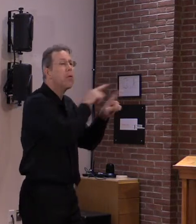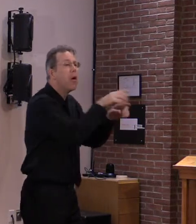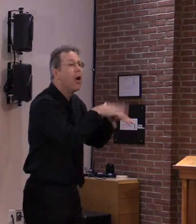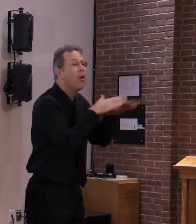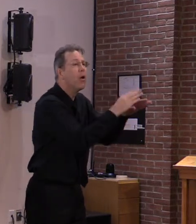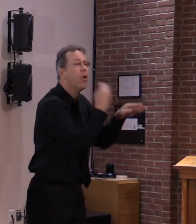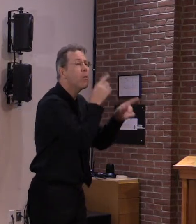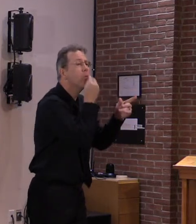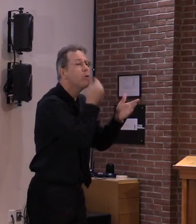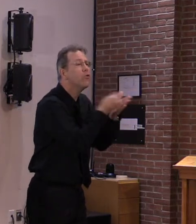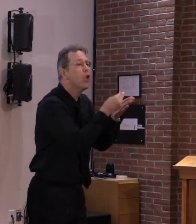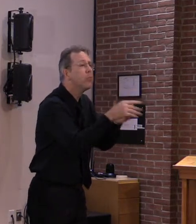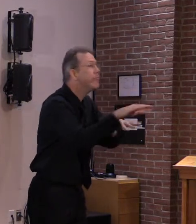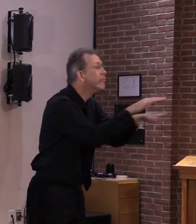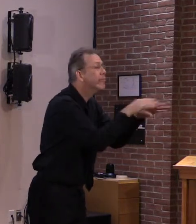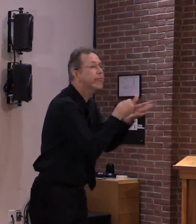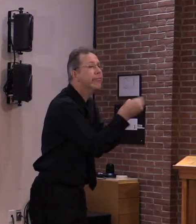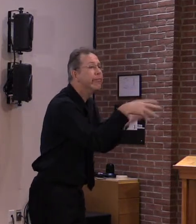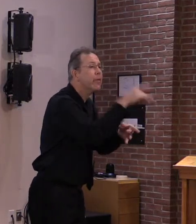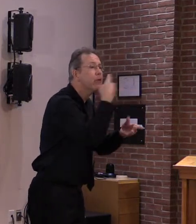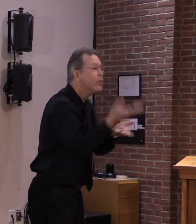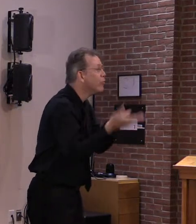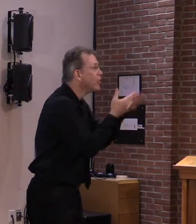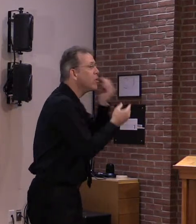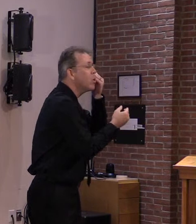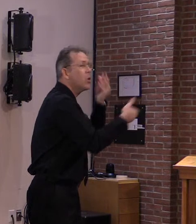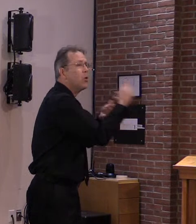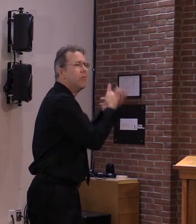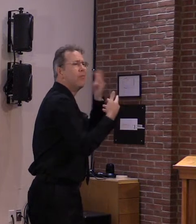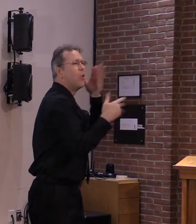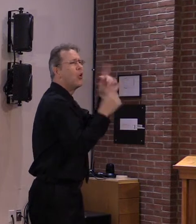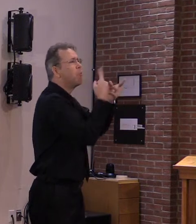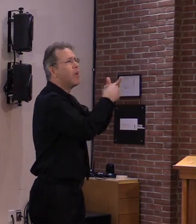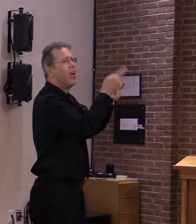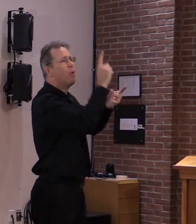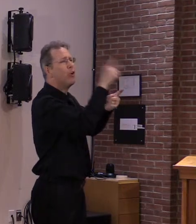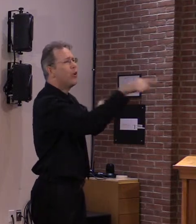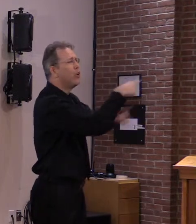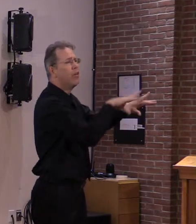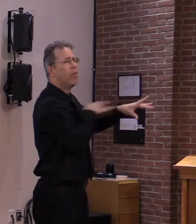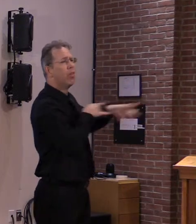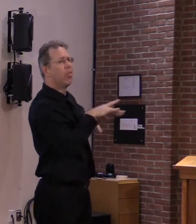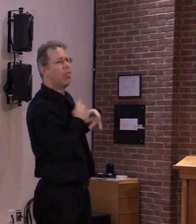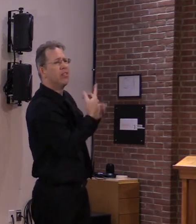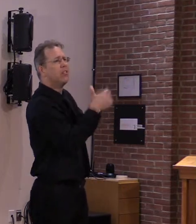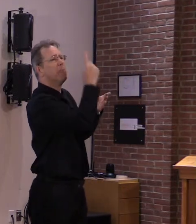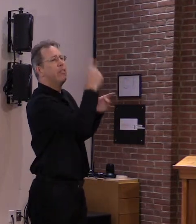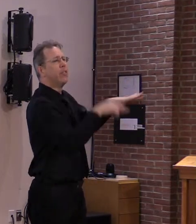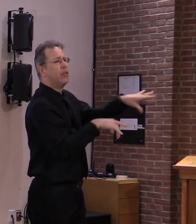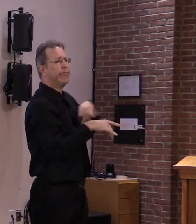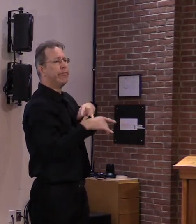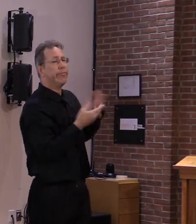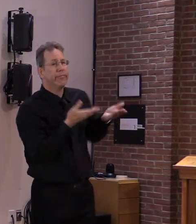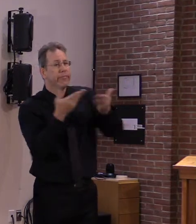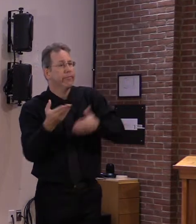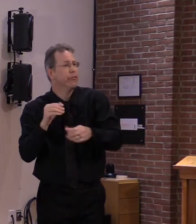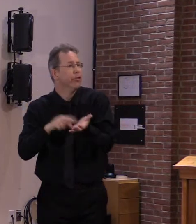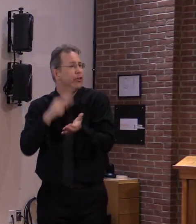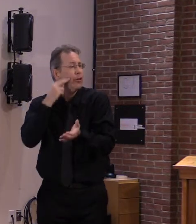you test, the more cases you find. And in Vermont, we are finding cases at higher numbers than we have